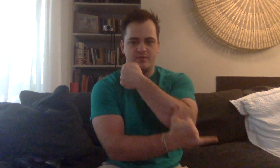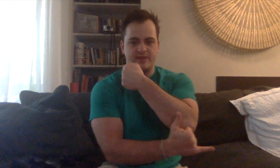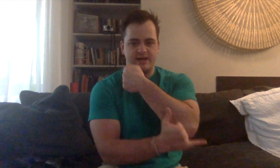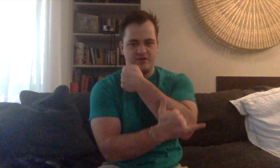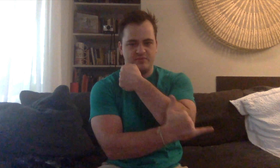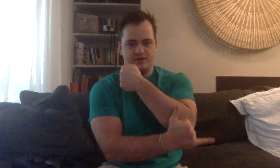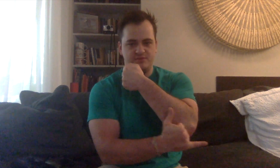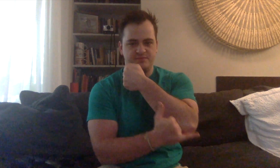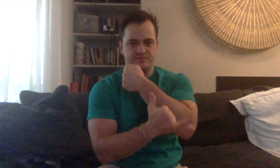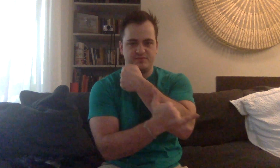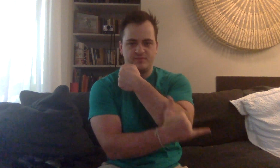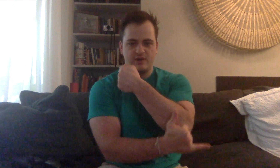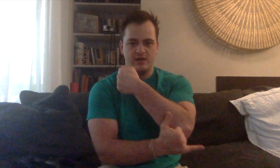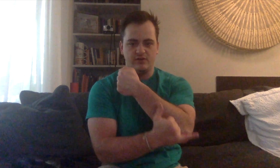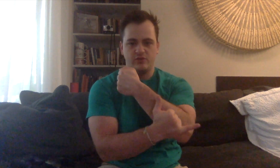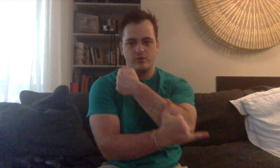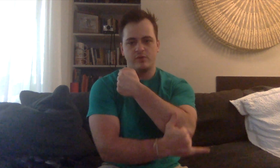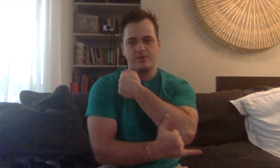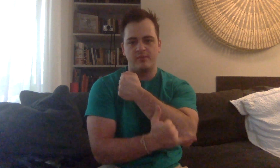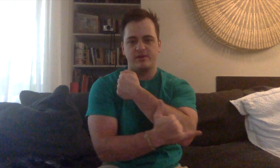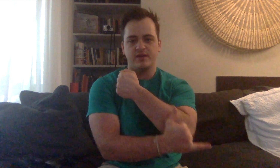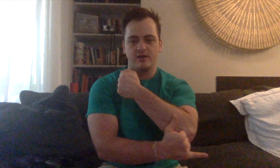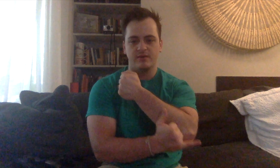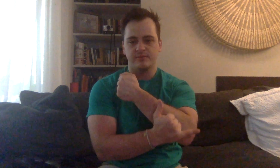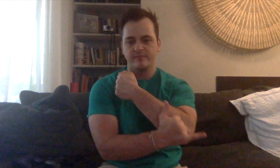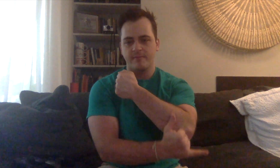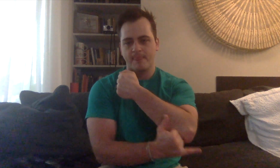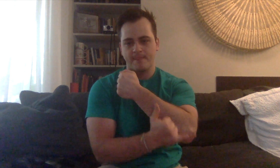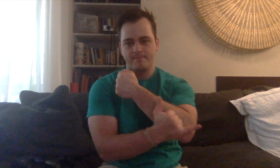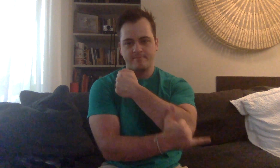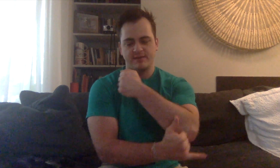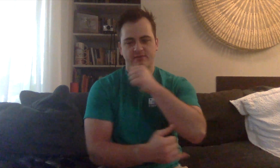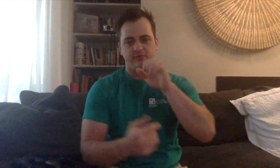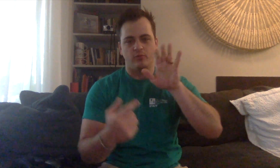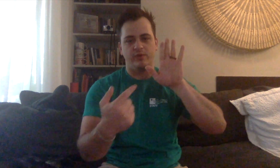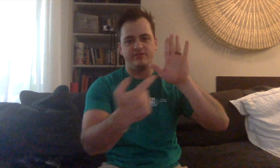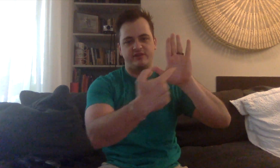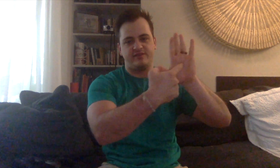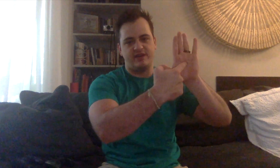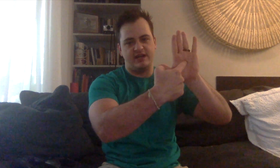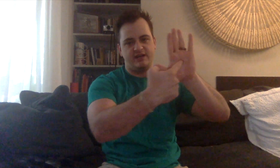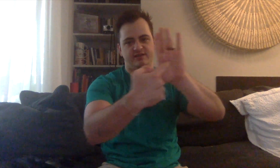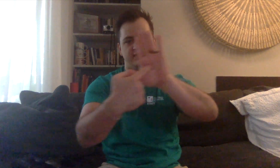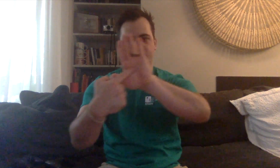that elbow. And to the republic, for which it stands.